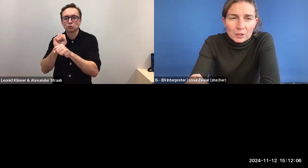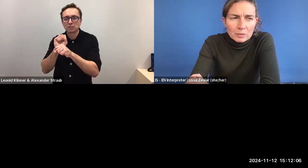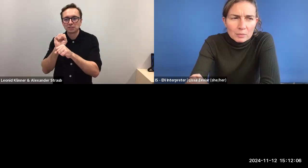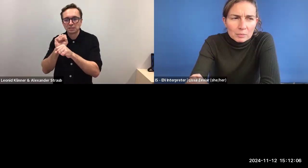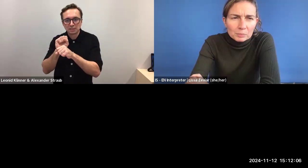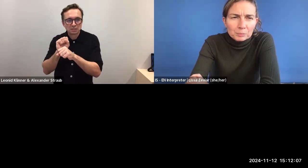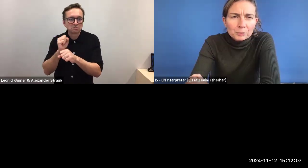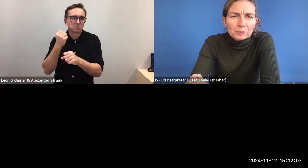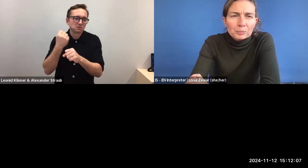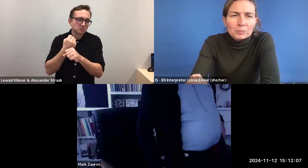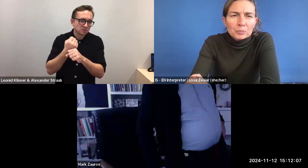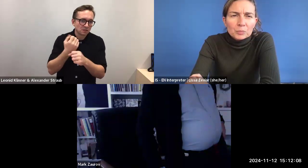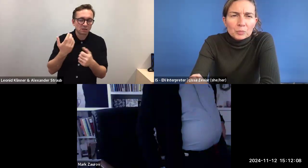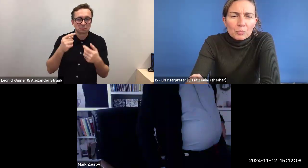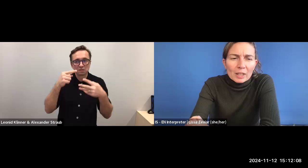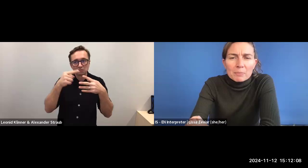However,